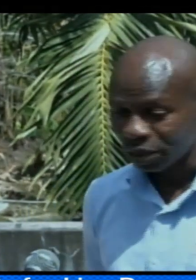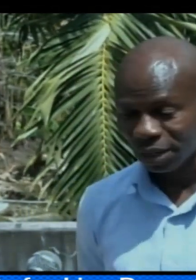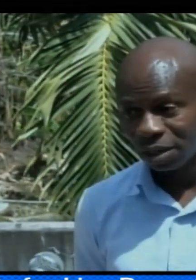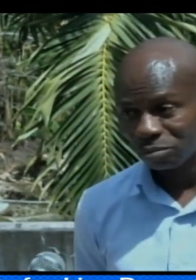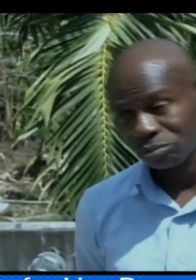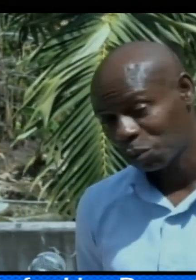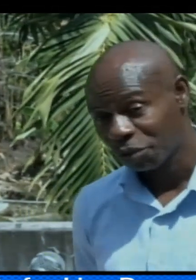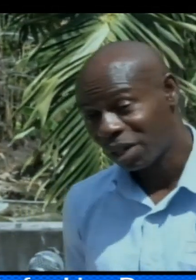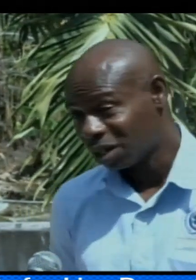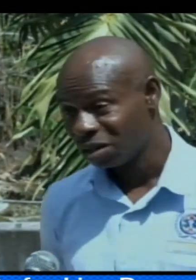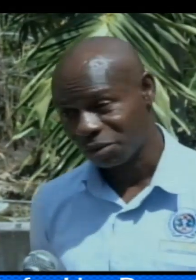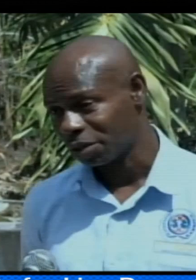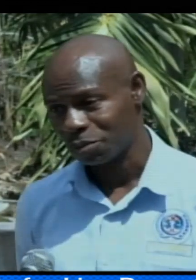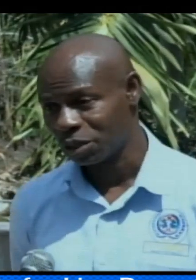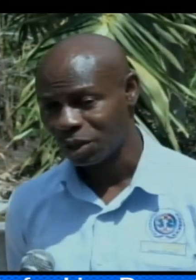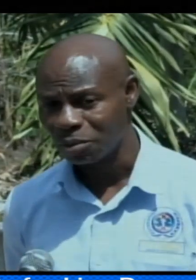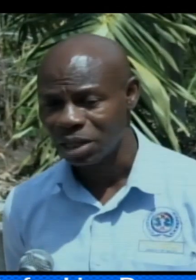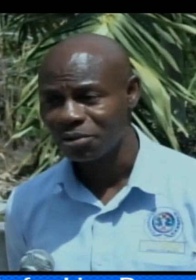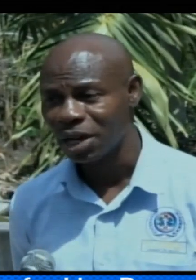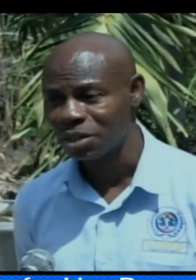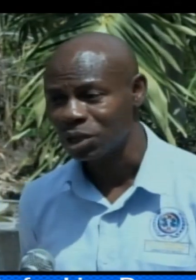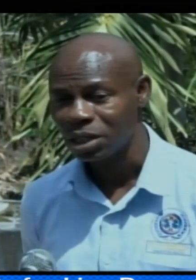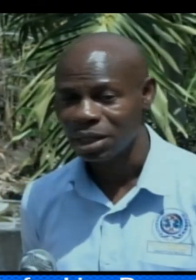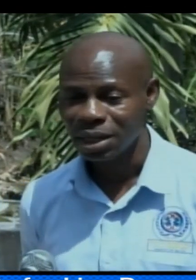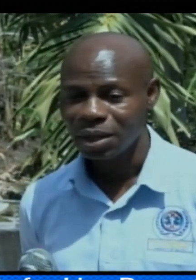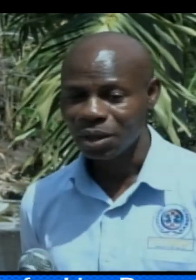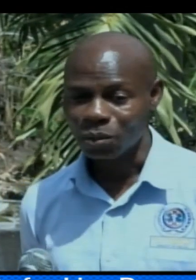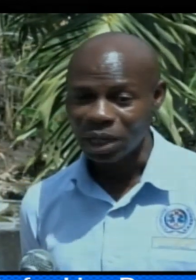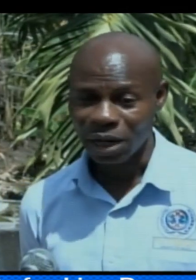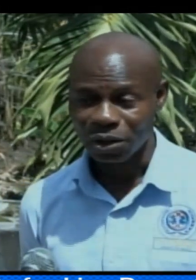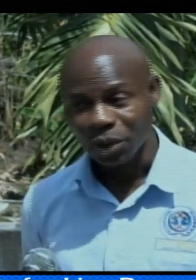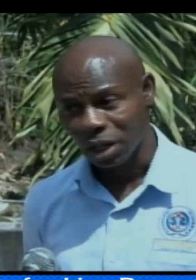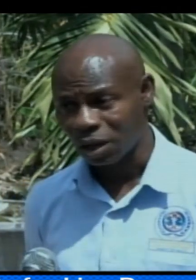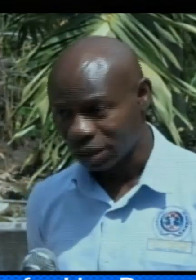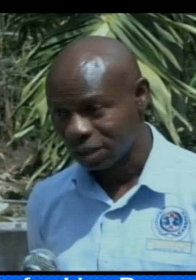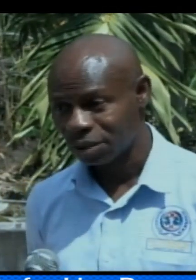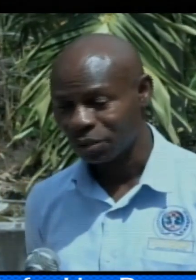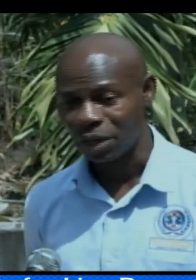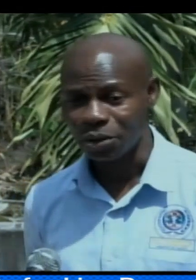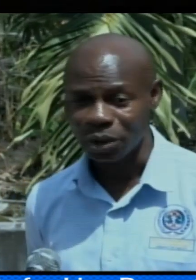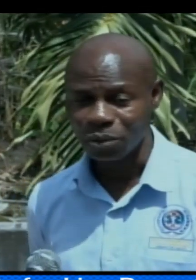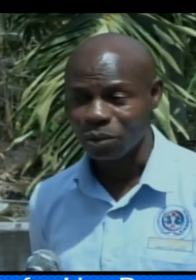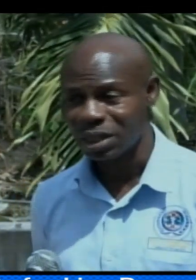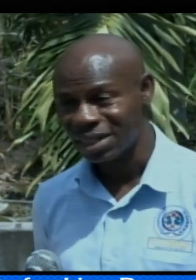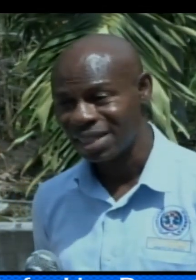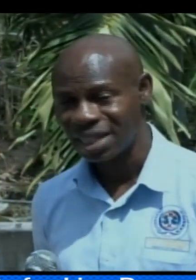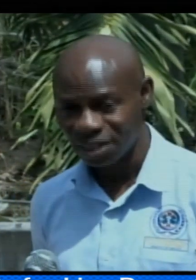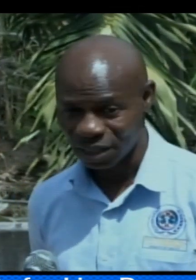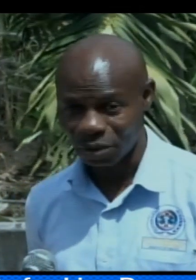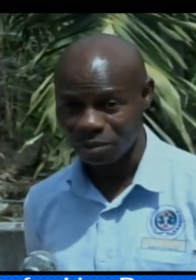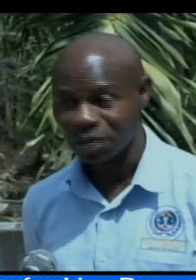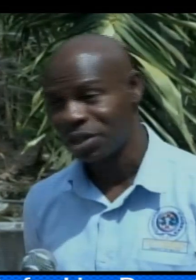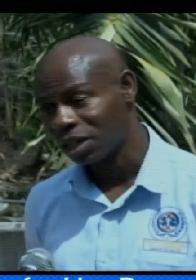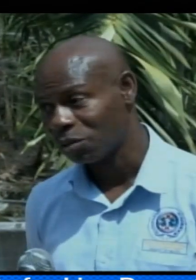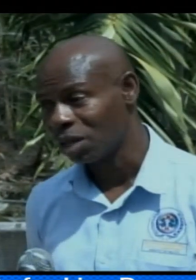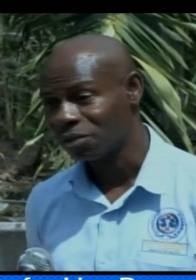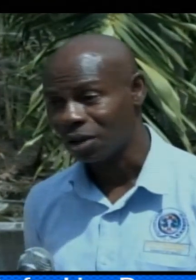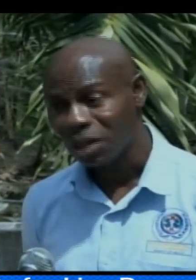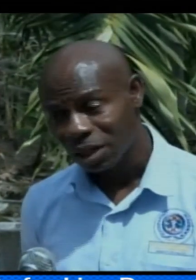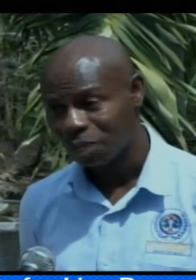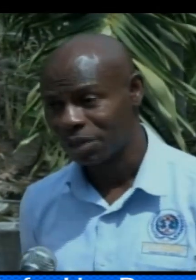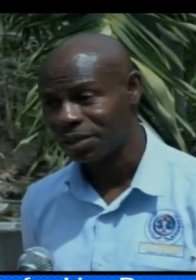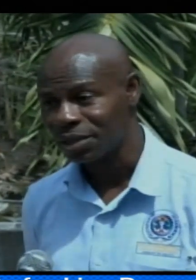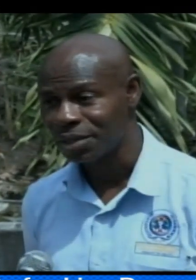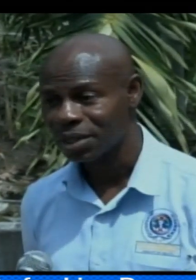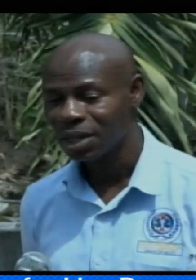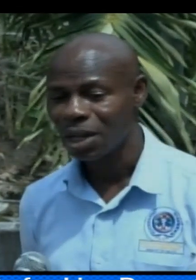taking place and to prevent any further spread. So I believe that we are doing a lot. We are doing what is necessary. I'm not saying that we have all